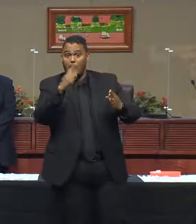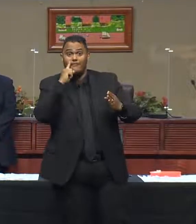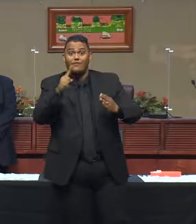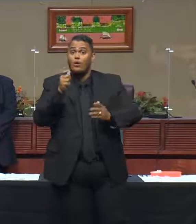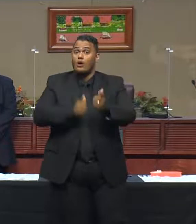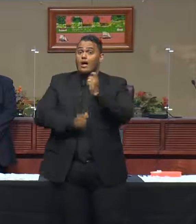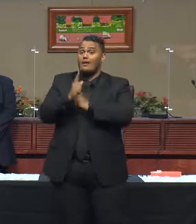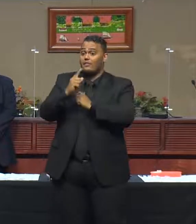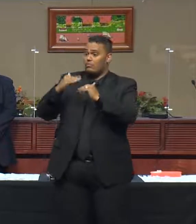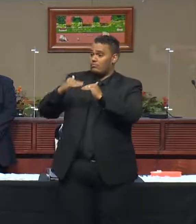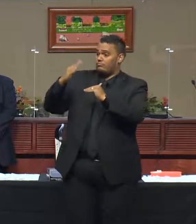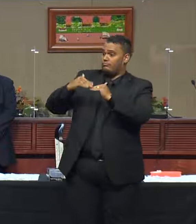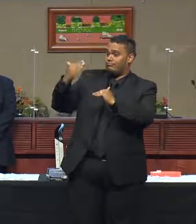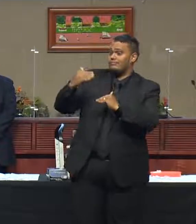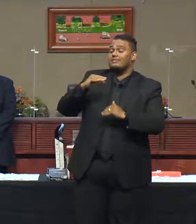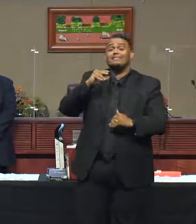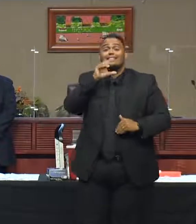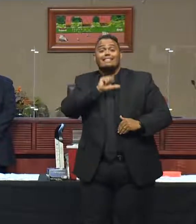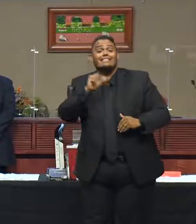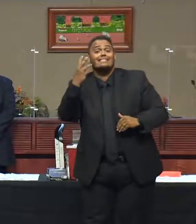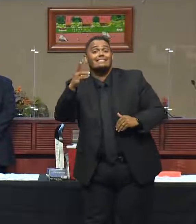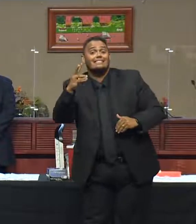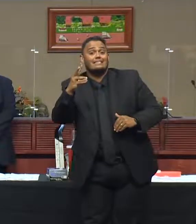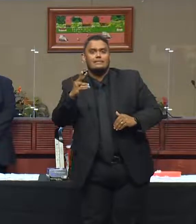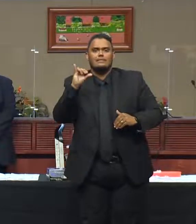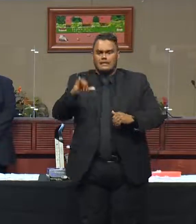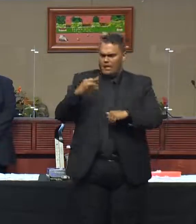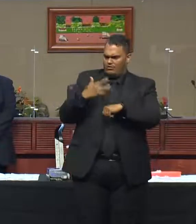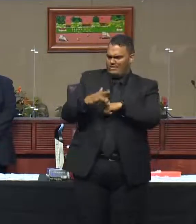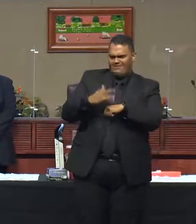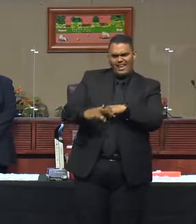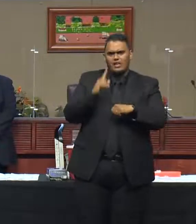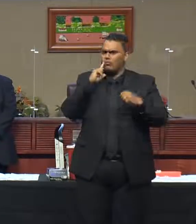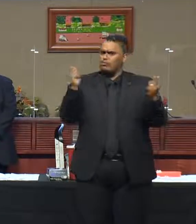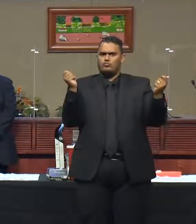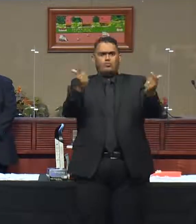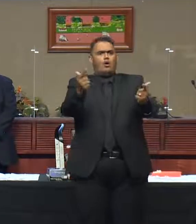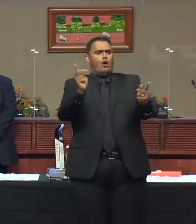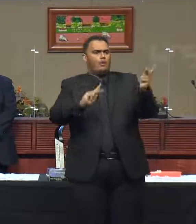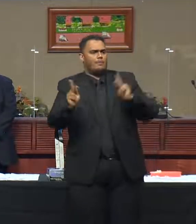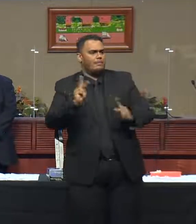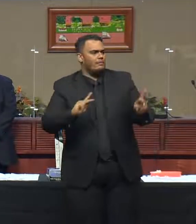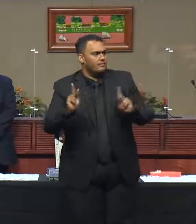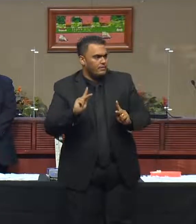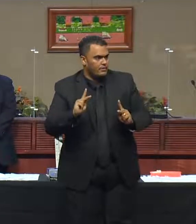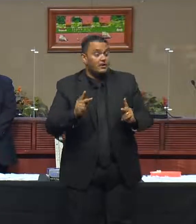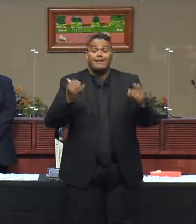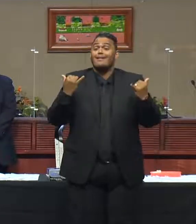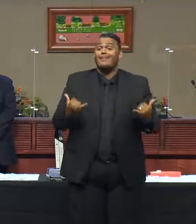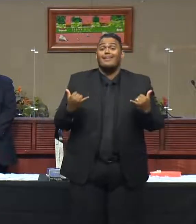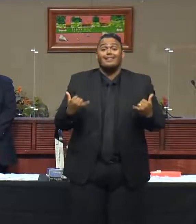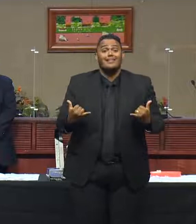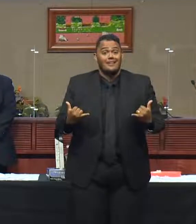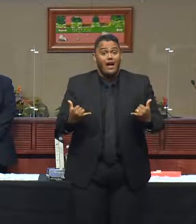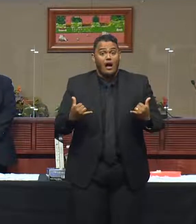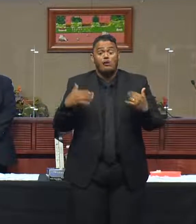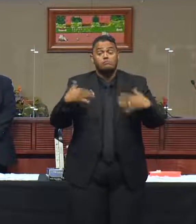16, it's available pretty much to everybody. And now it's time for us to do what we need to